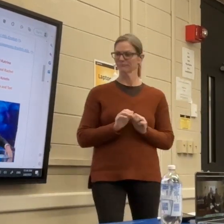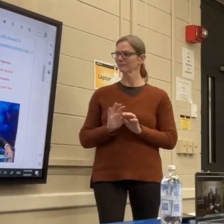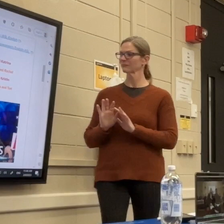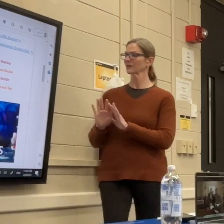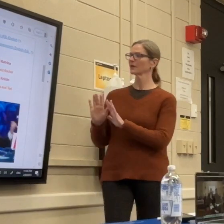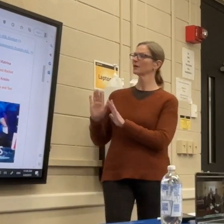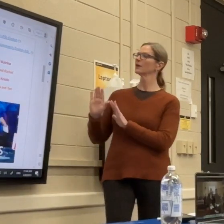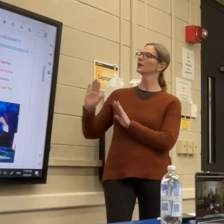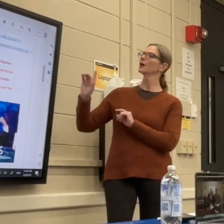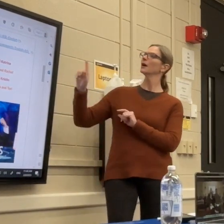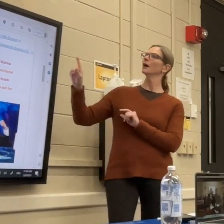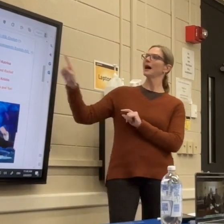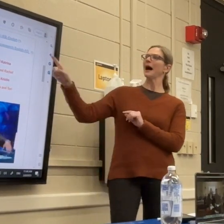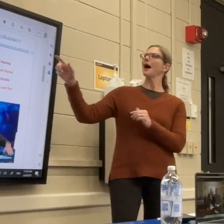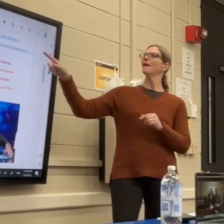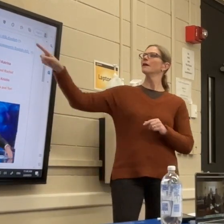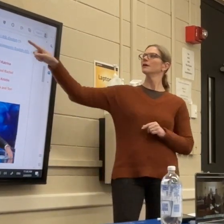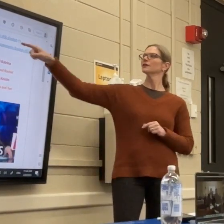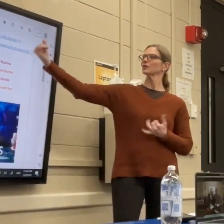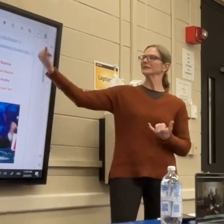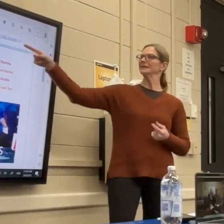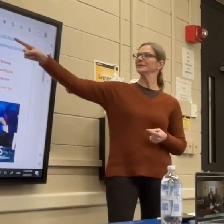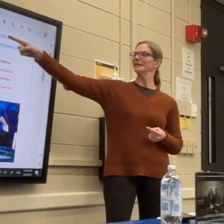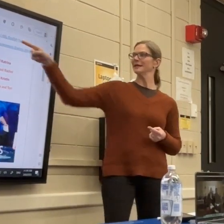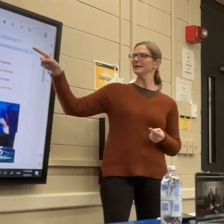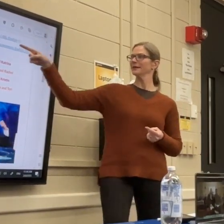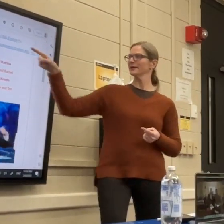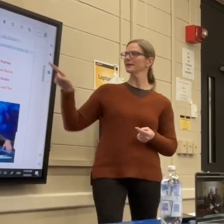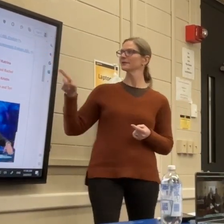boost, so let's help each other out.